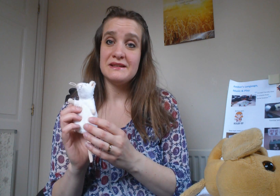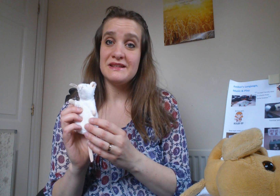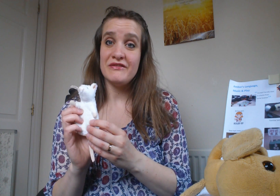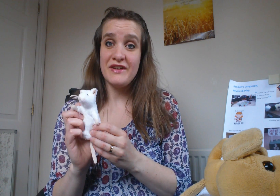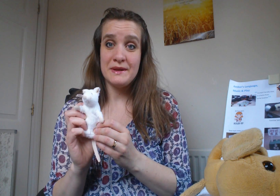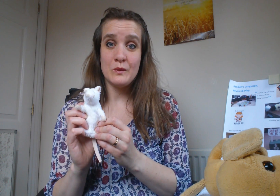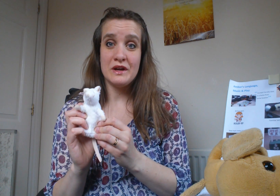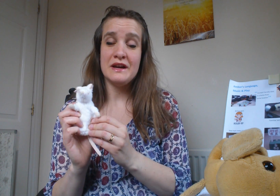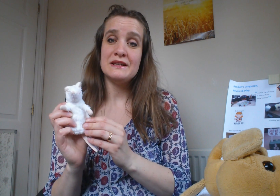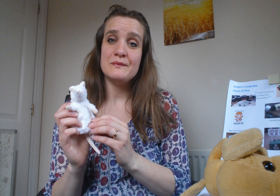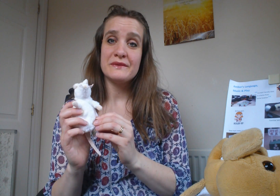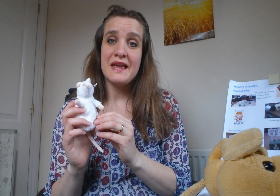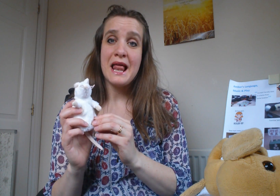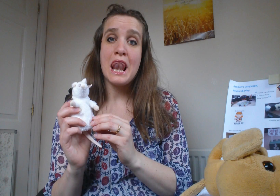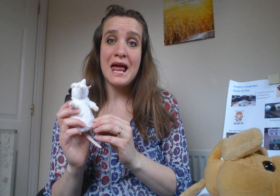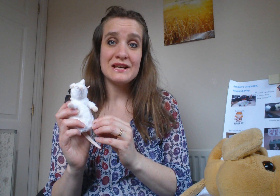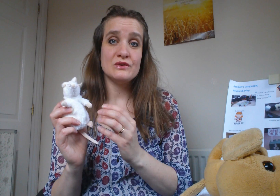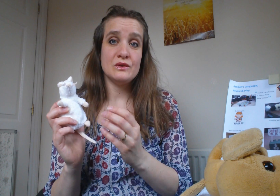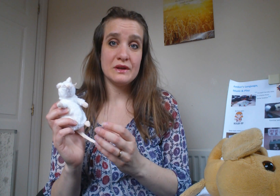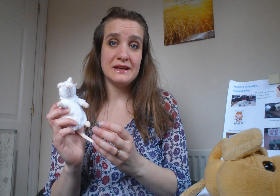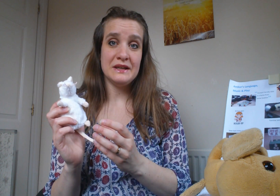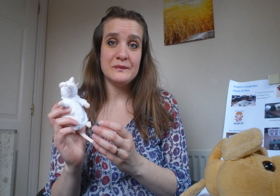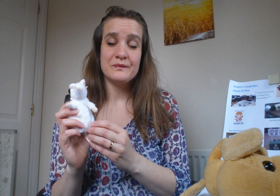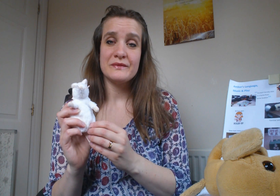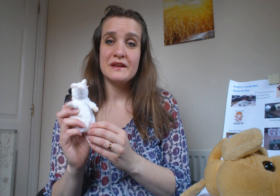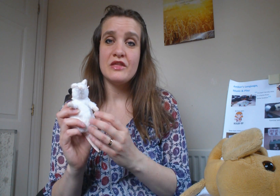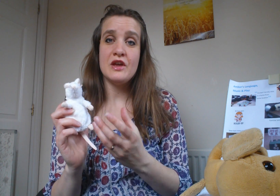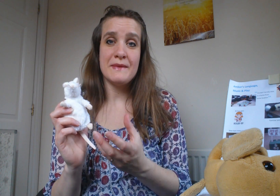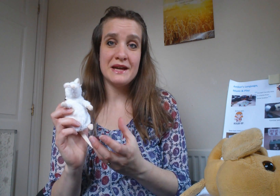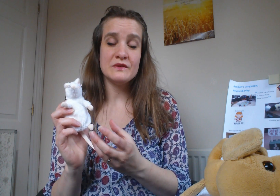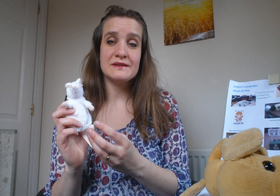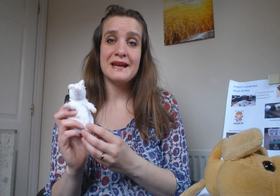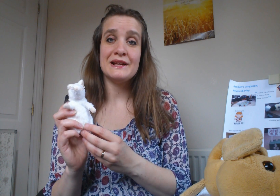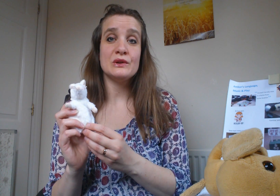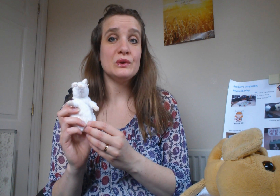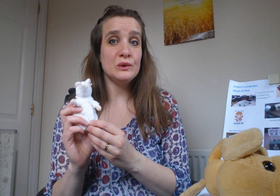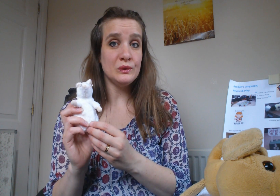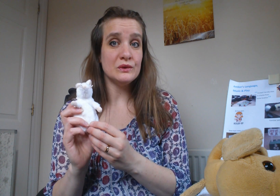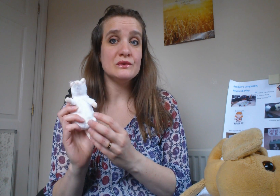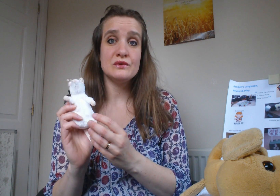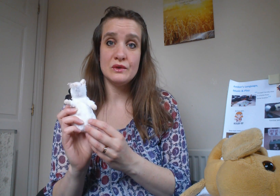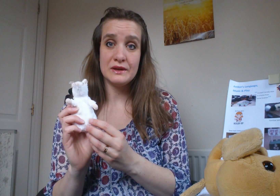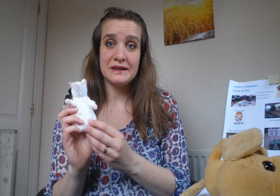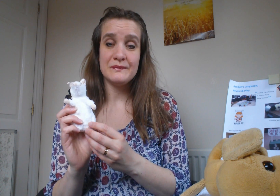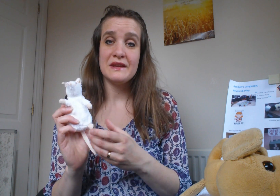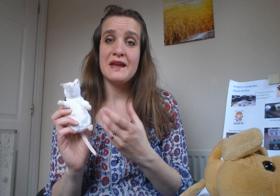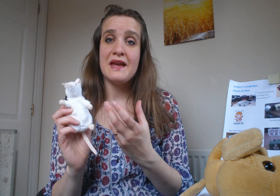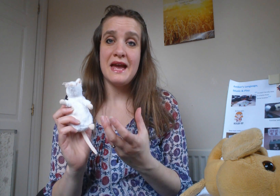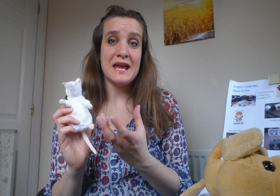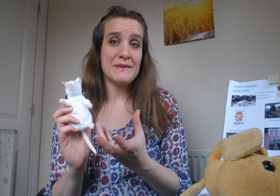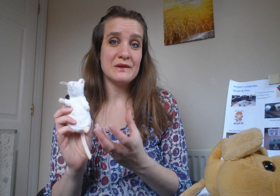it's a feminine word, la souris, the mouse, and une souris, a